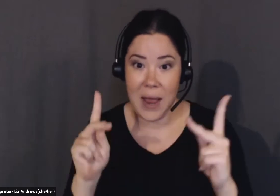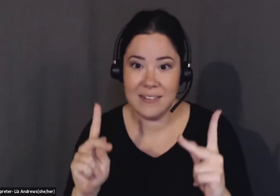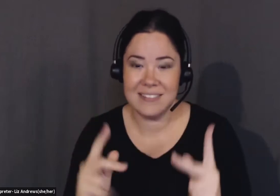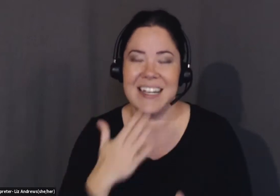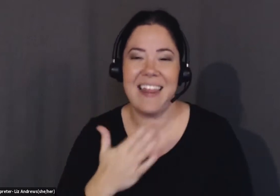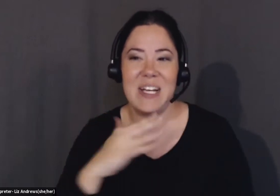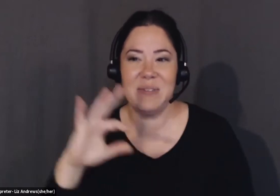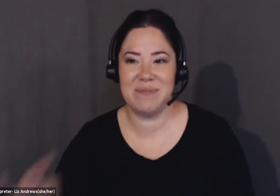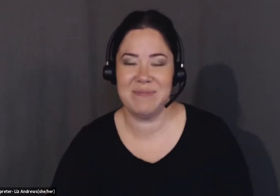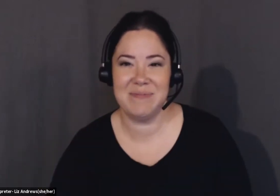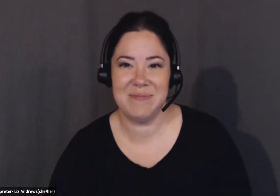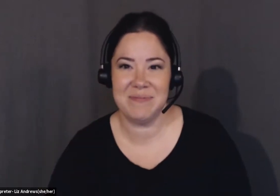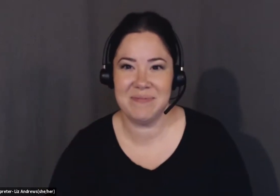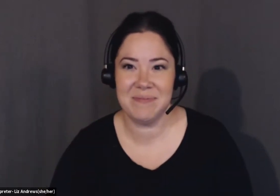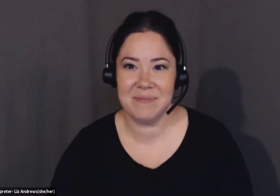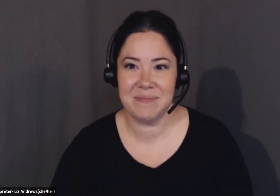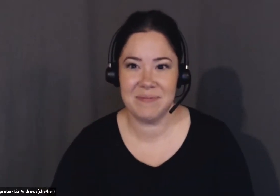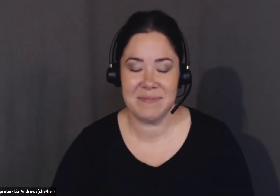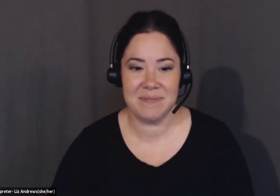yeah, you're welcome.